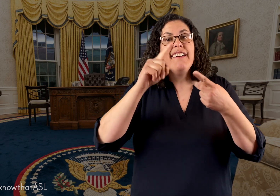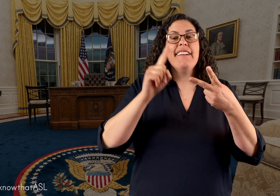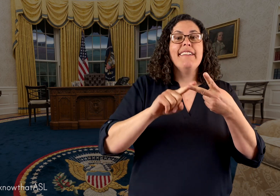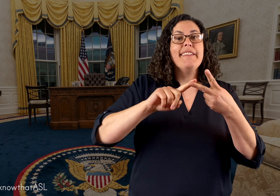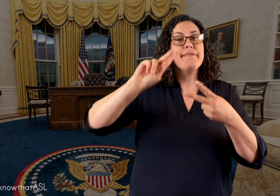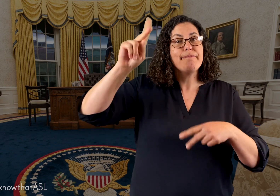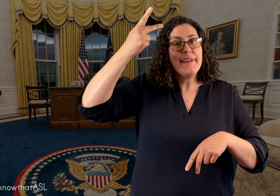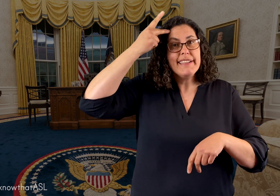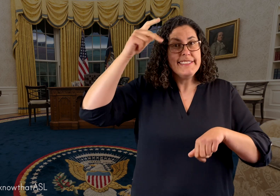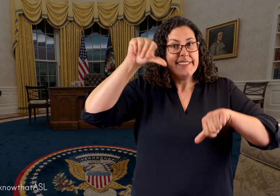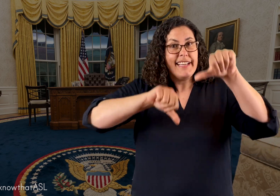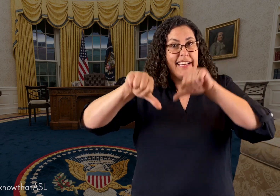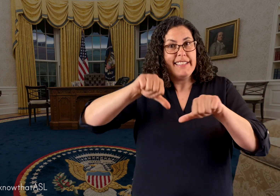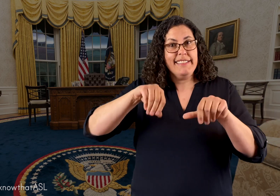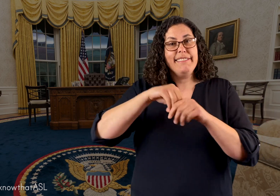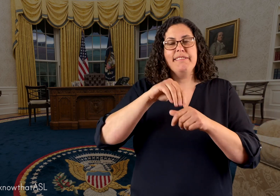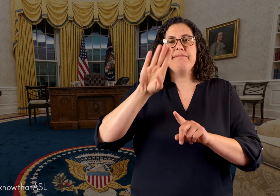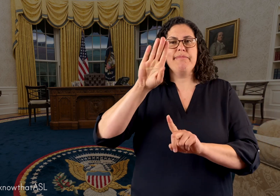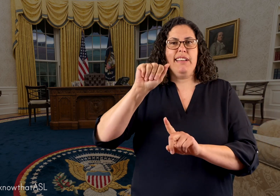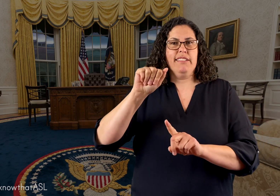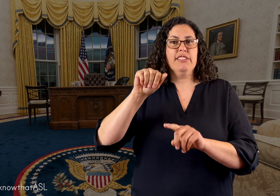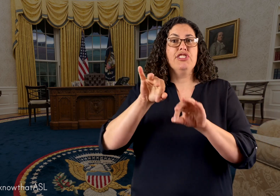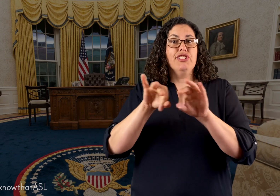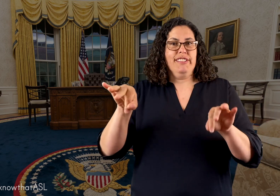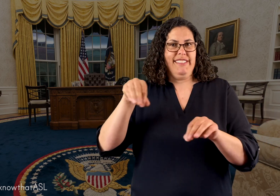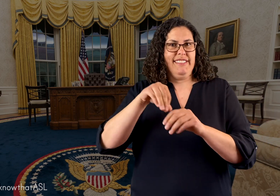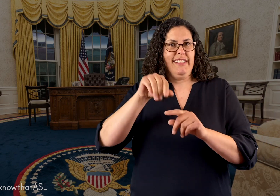science for his bachelor's from University of Delaware.